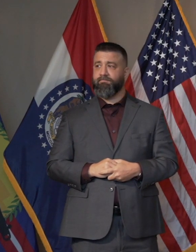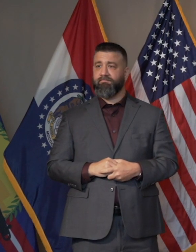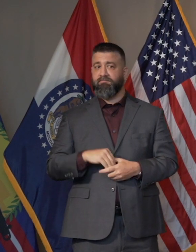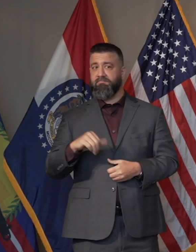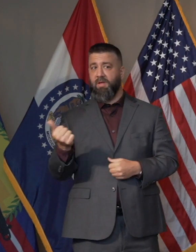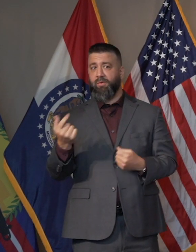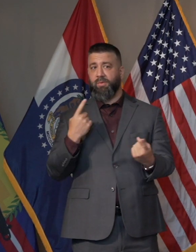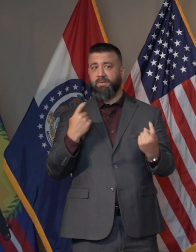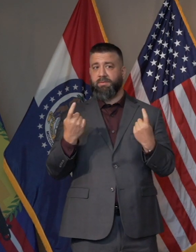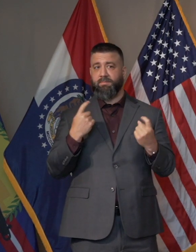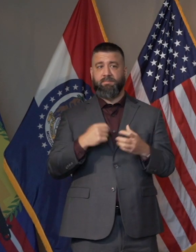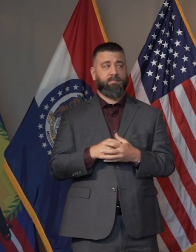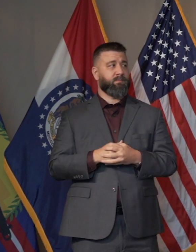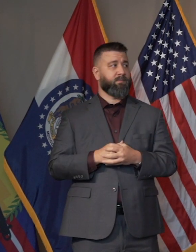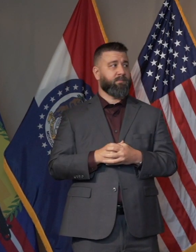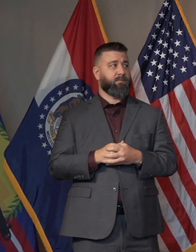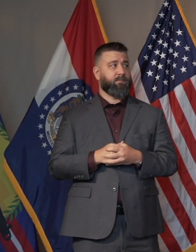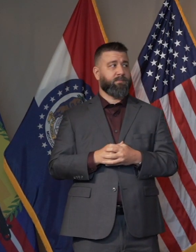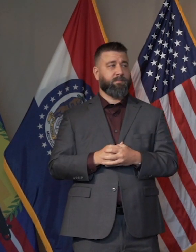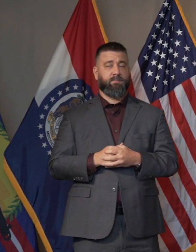Any other questions?